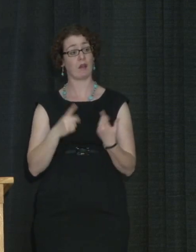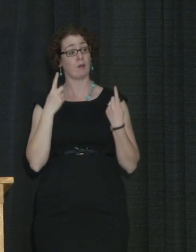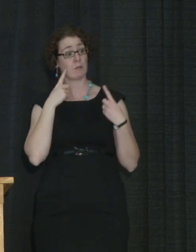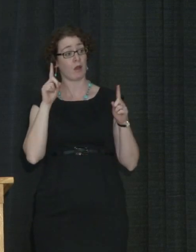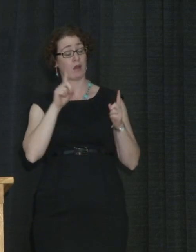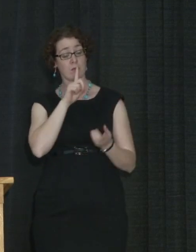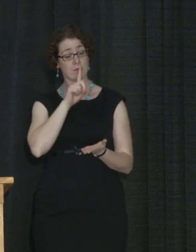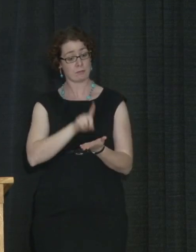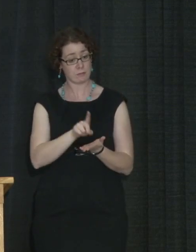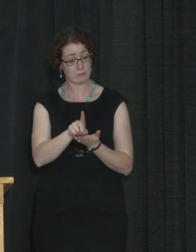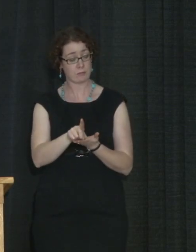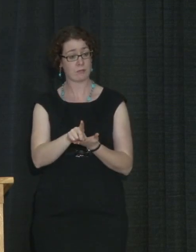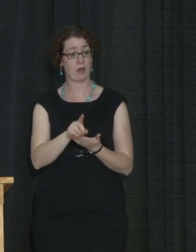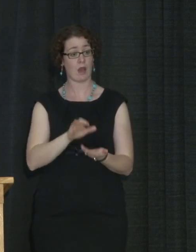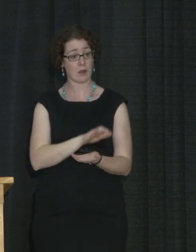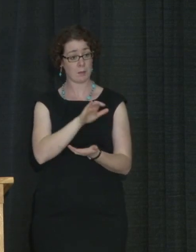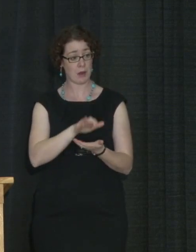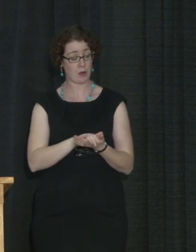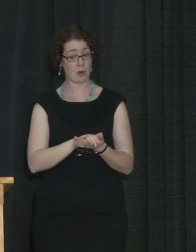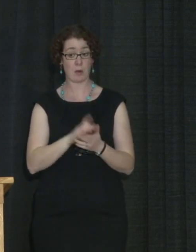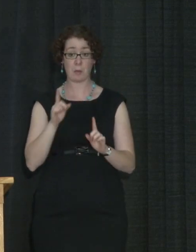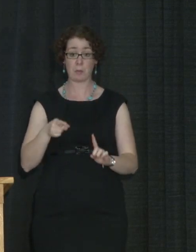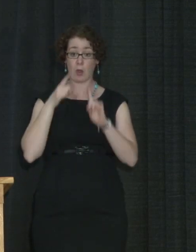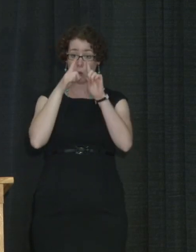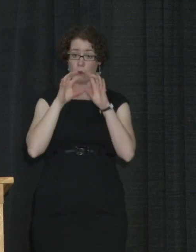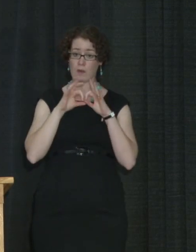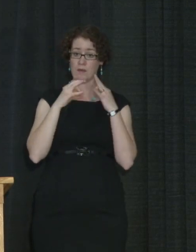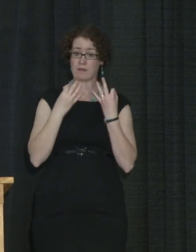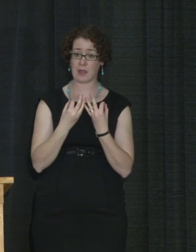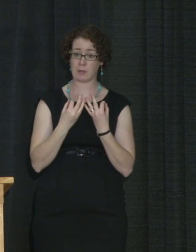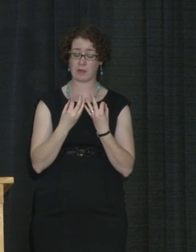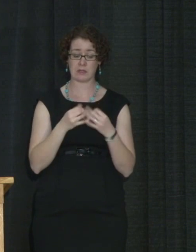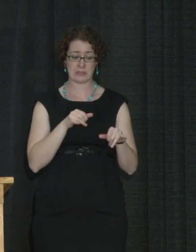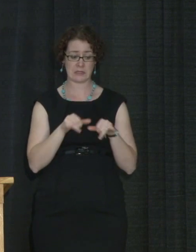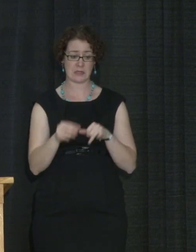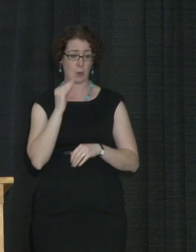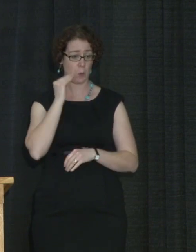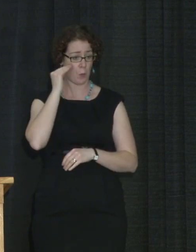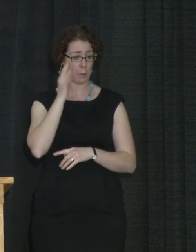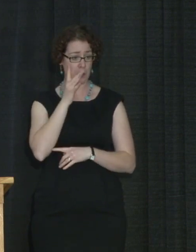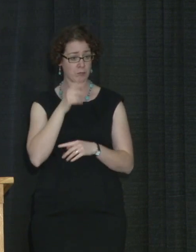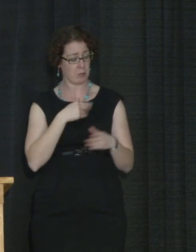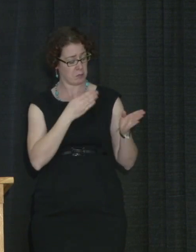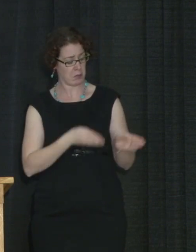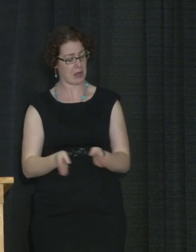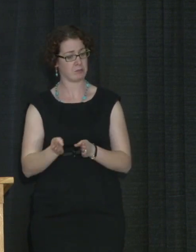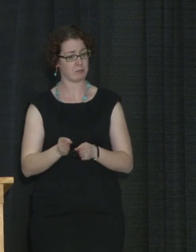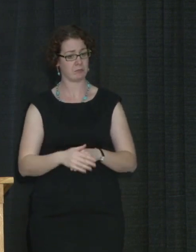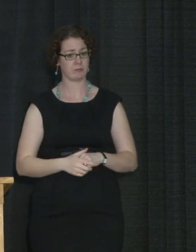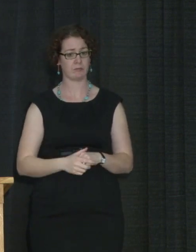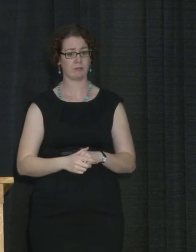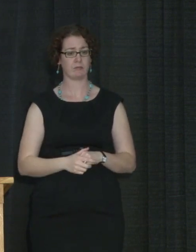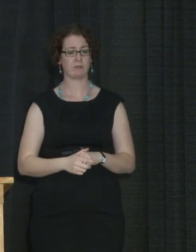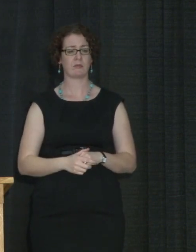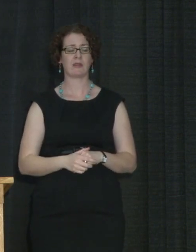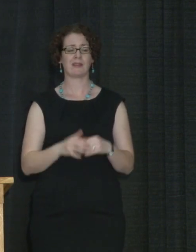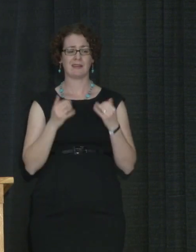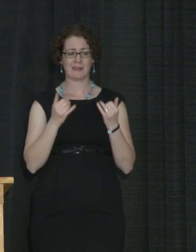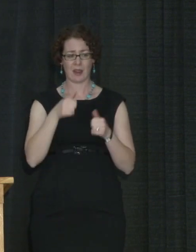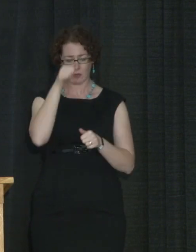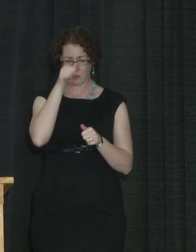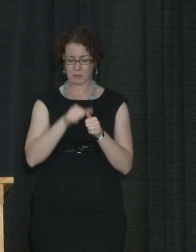and I got married. My goal then was to have a family and to be a stay-at-home mother. Let's go back to that spring